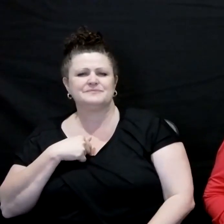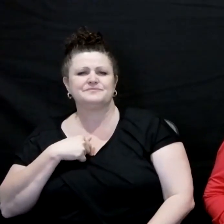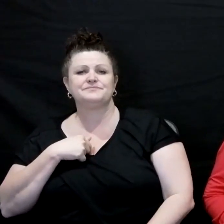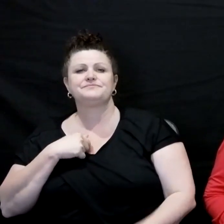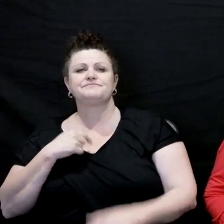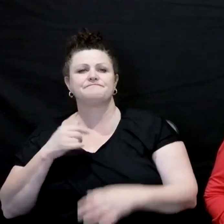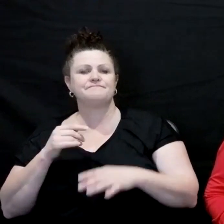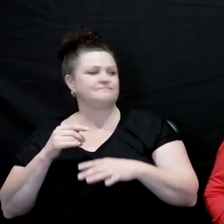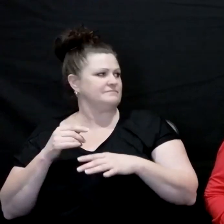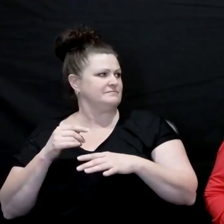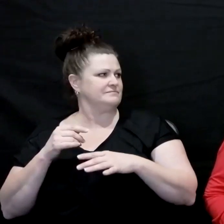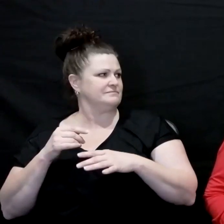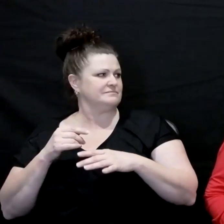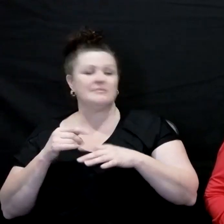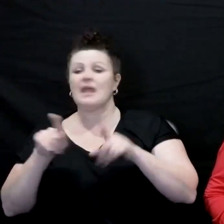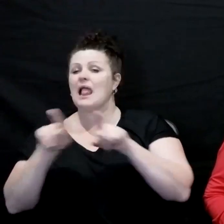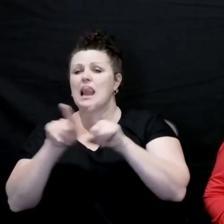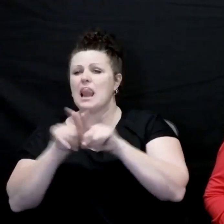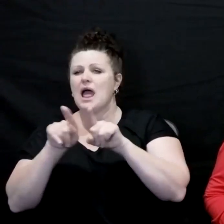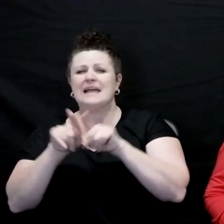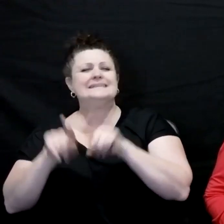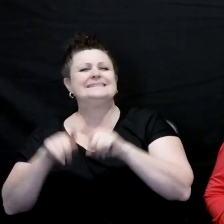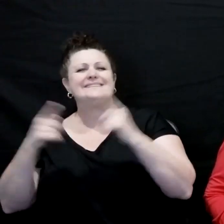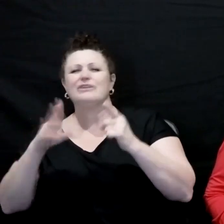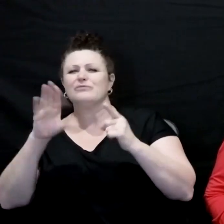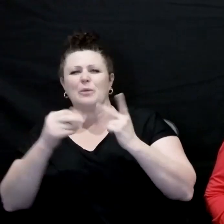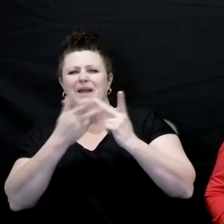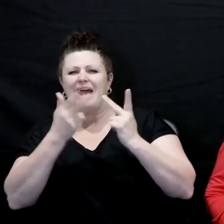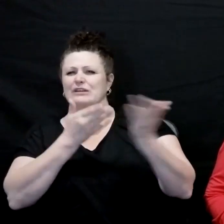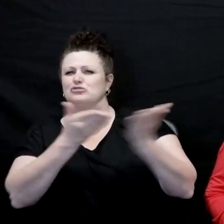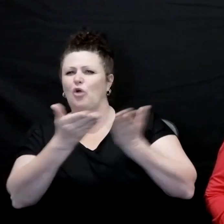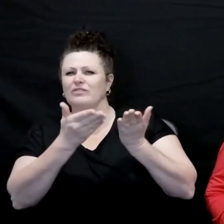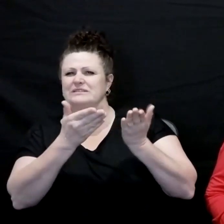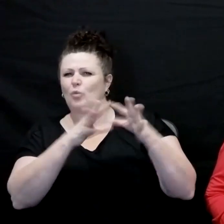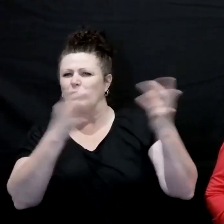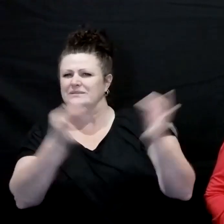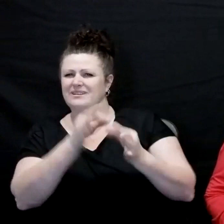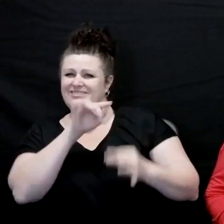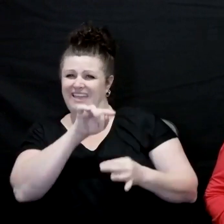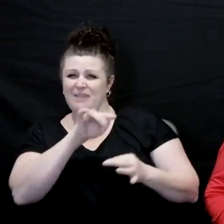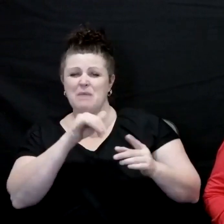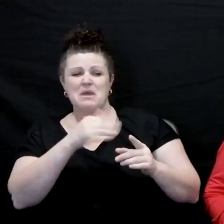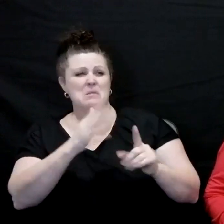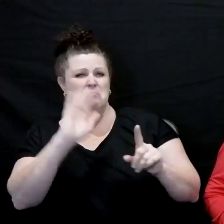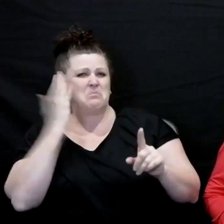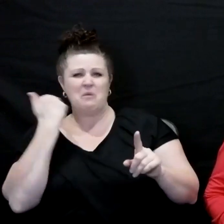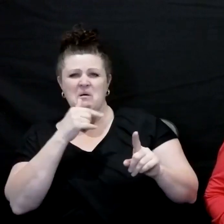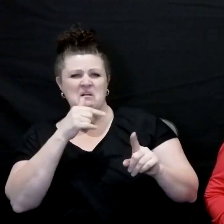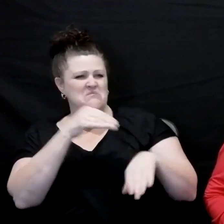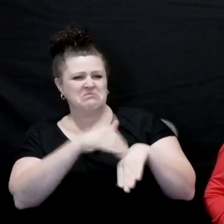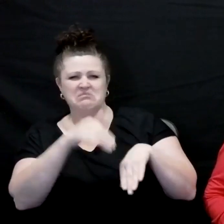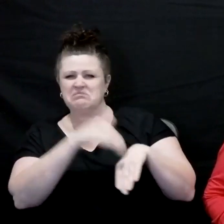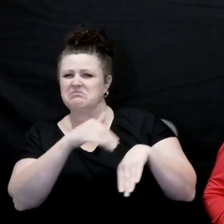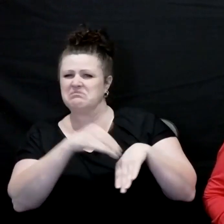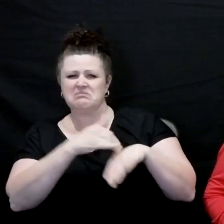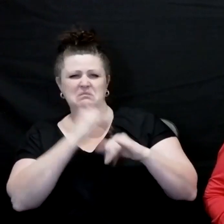not like a service provider or something where you might have gotten treated poorly in the past for